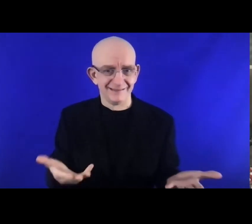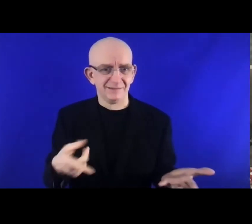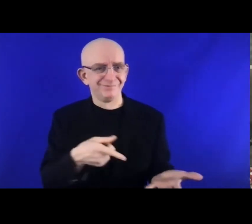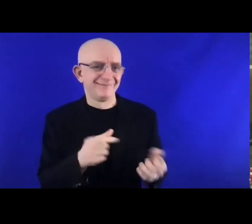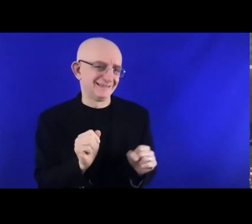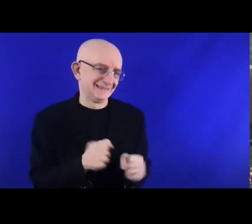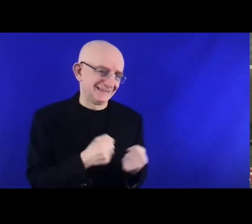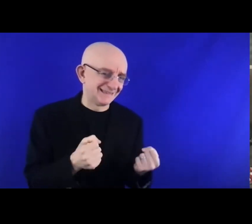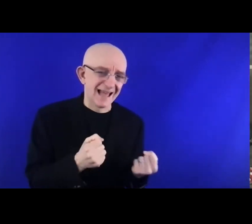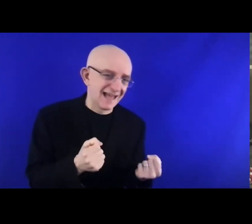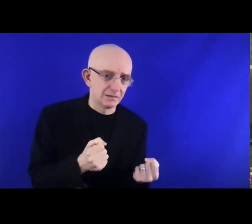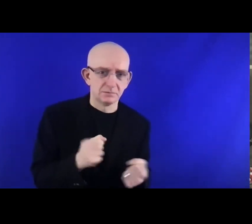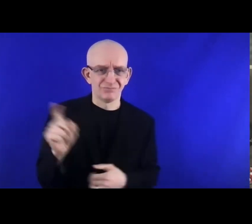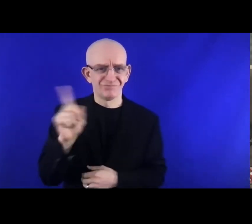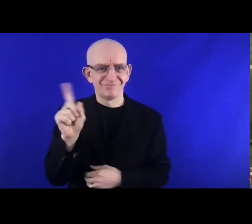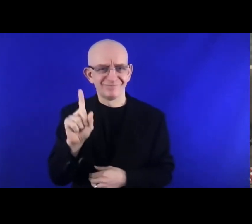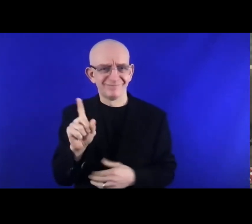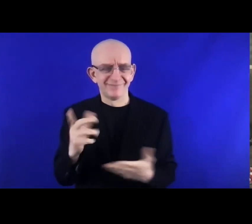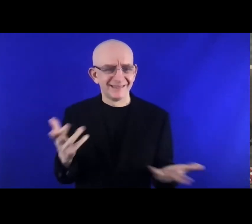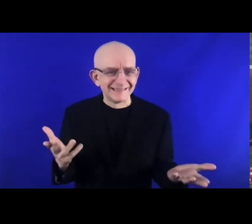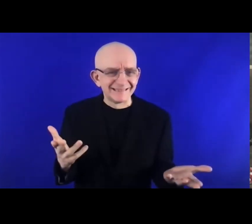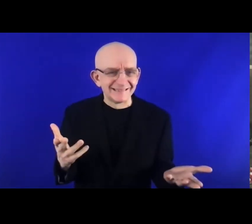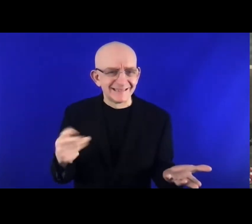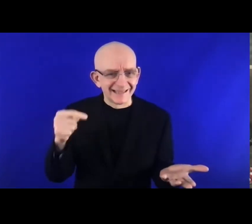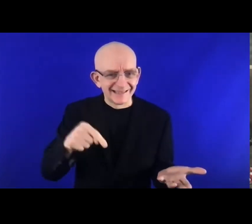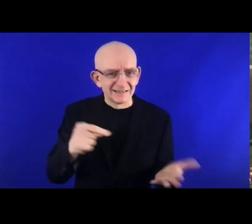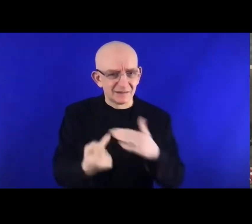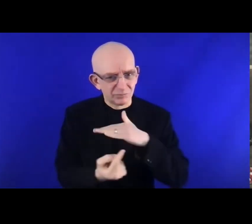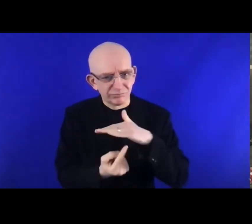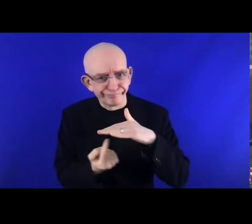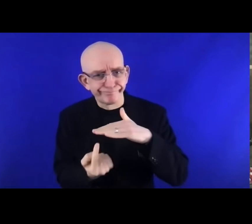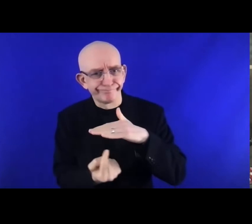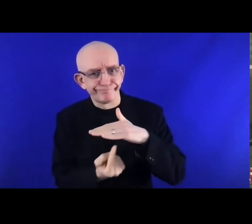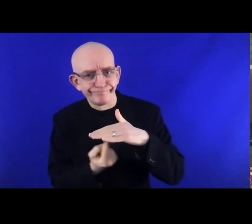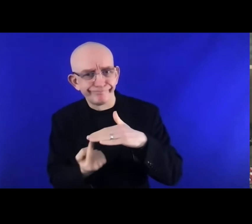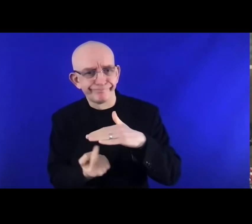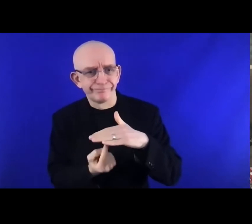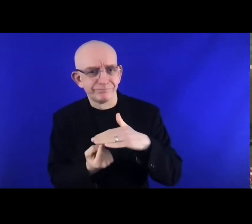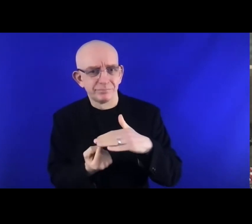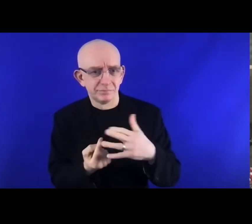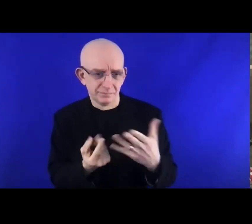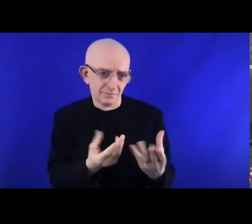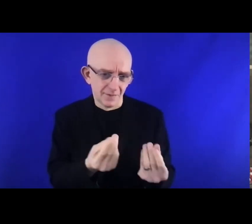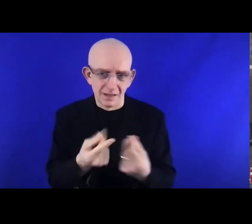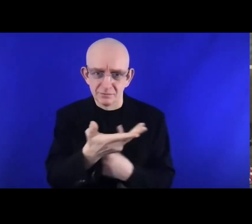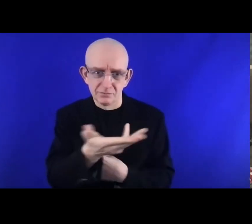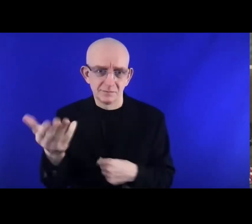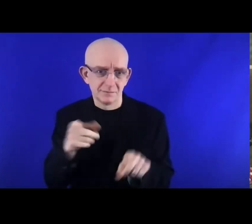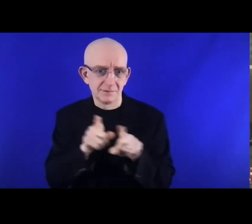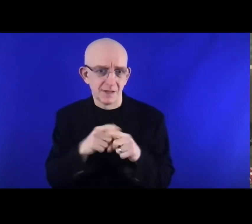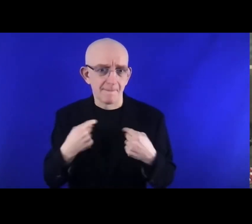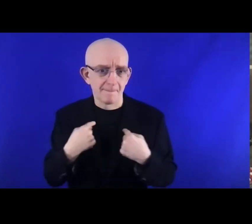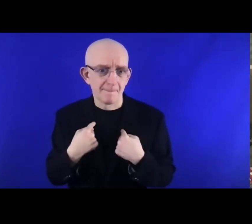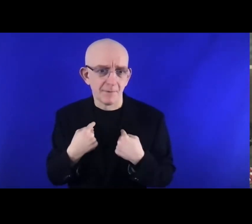of us have felt at some point, and I believe that we must and we can change that. this is one